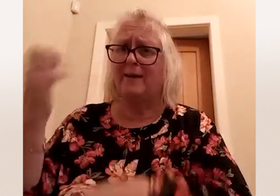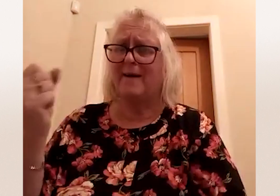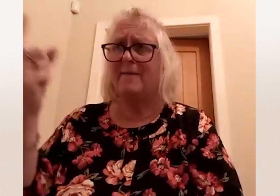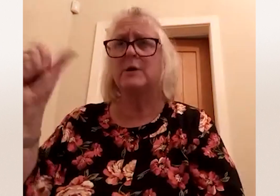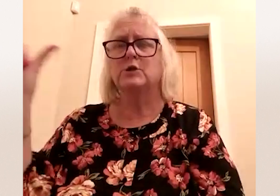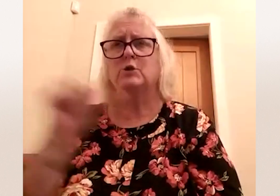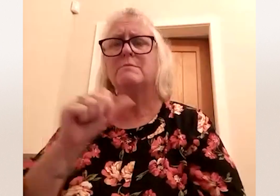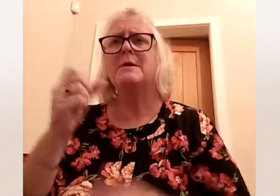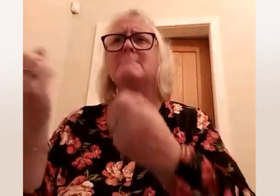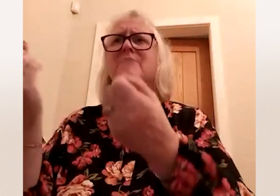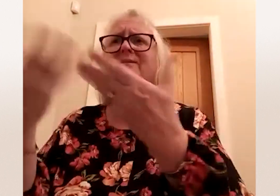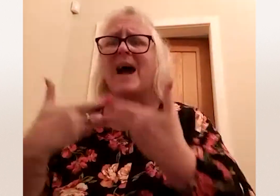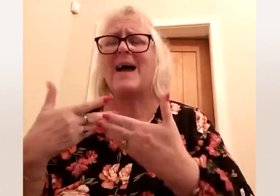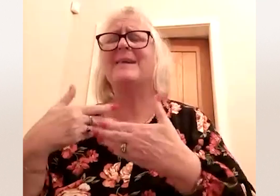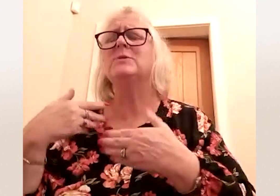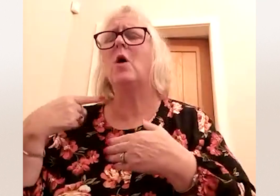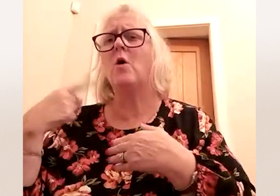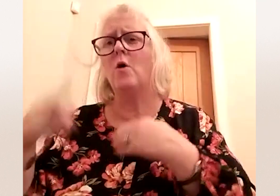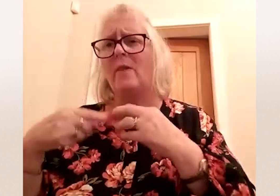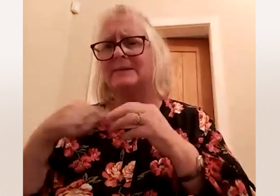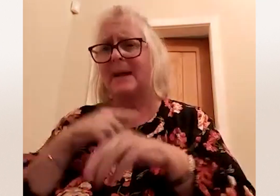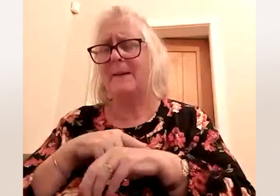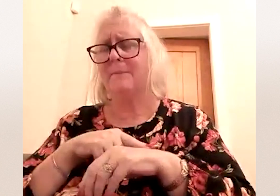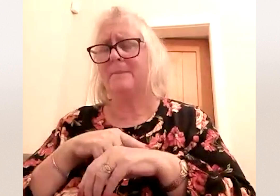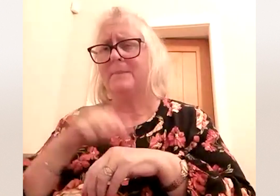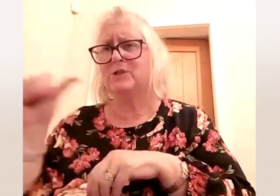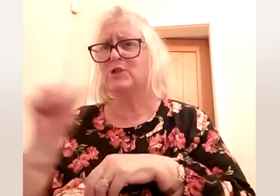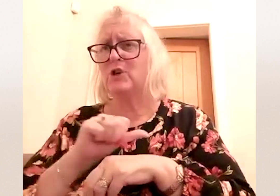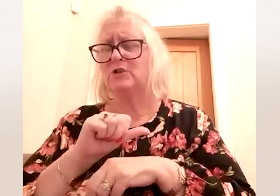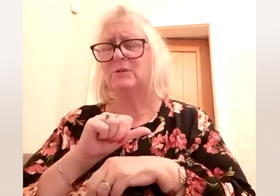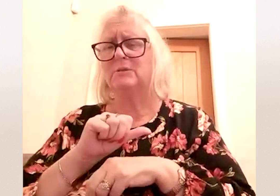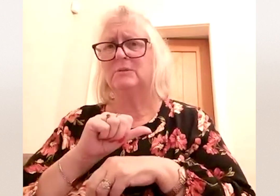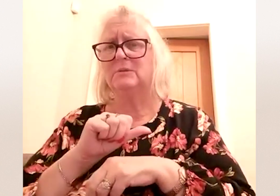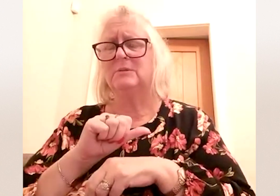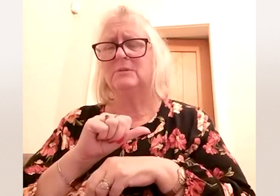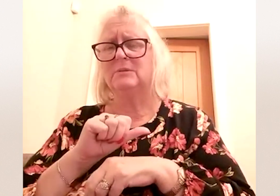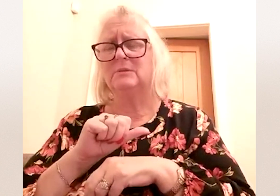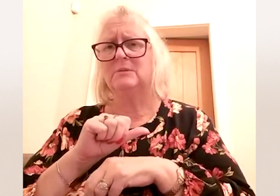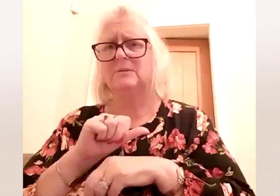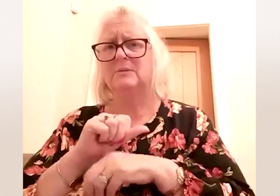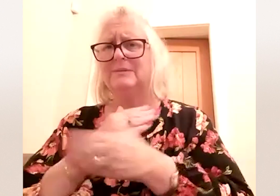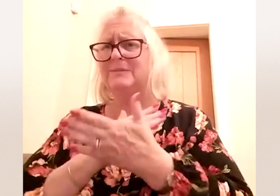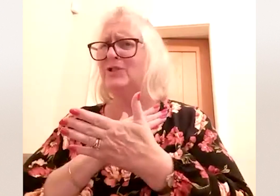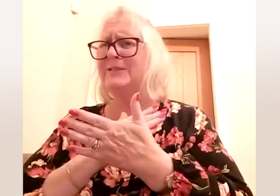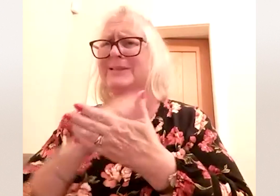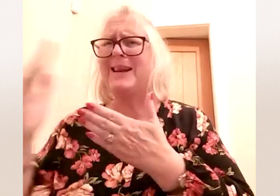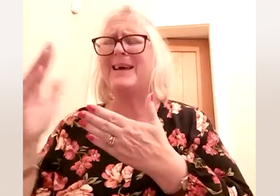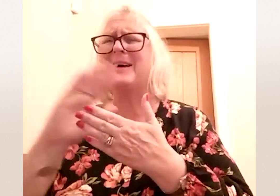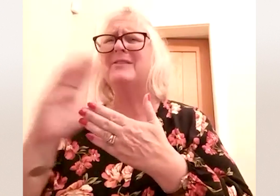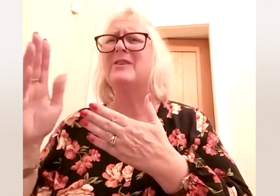had and what channels you had. They should have provided it all the time. So all the updates, they should have had an interpreter and they should have